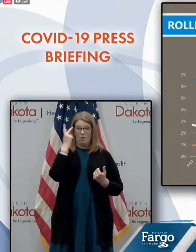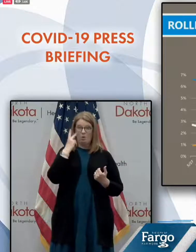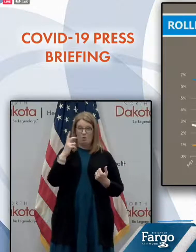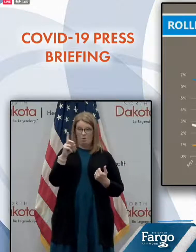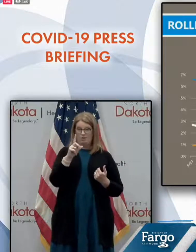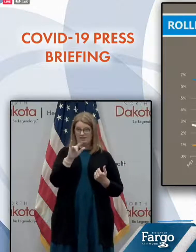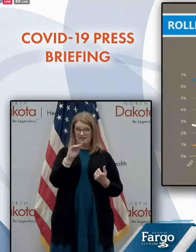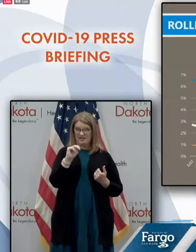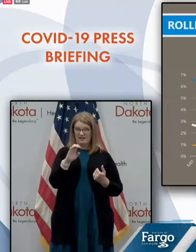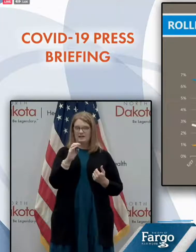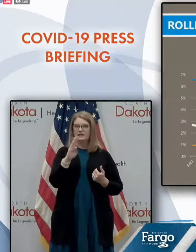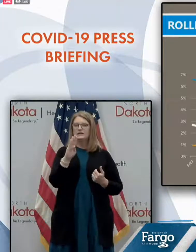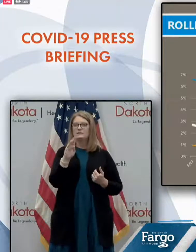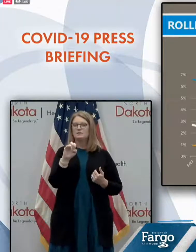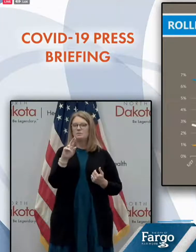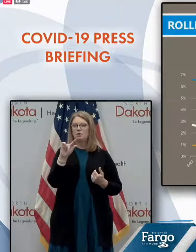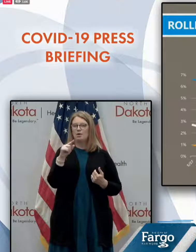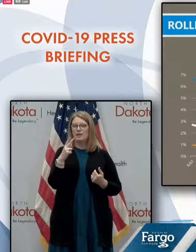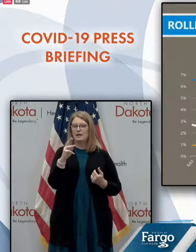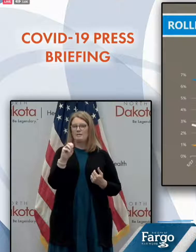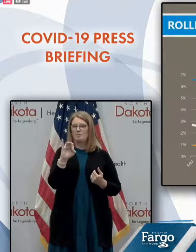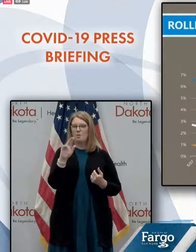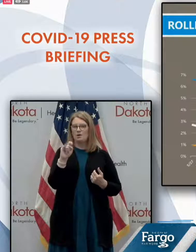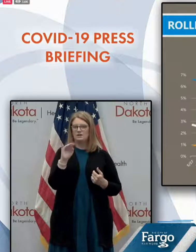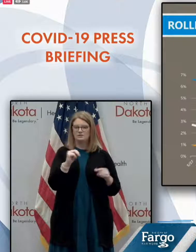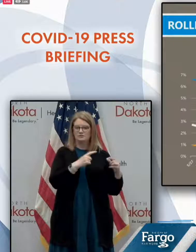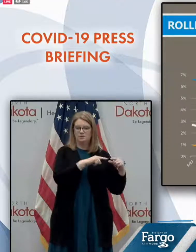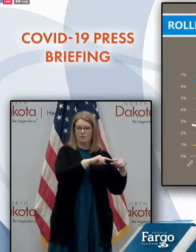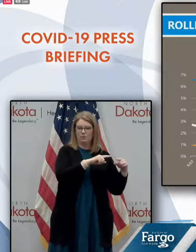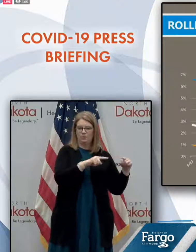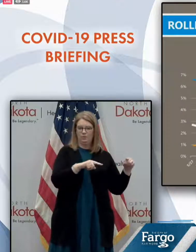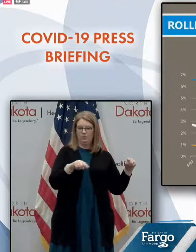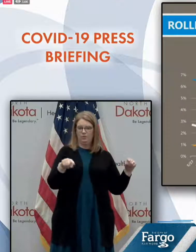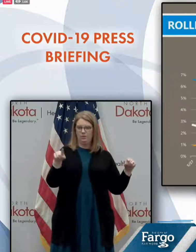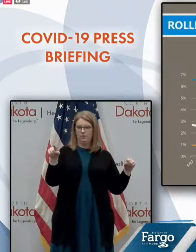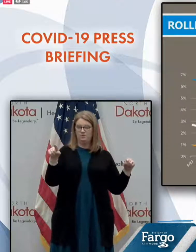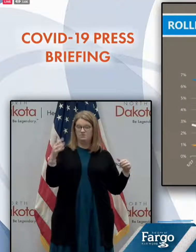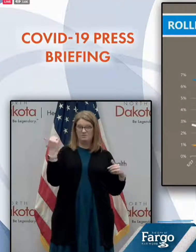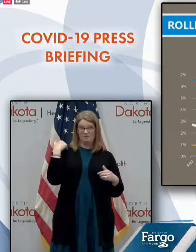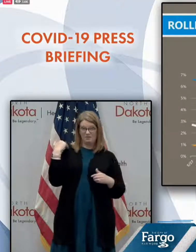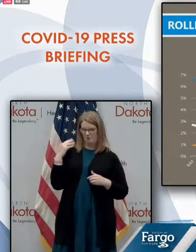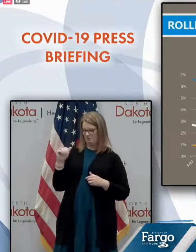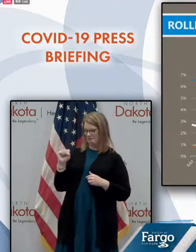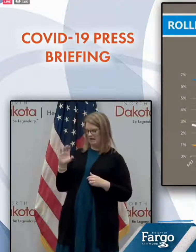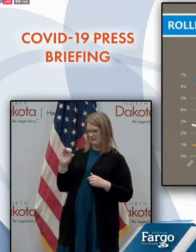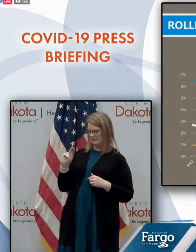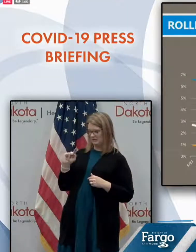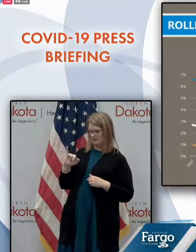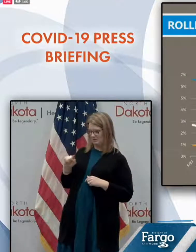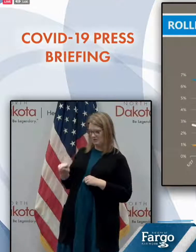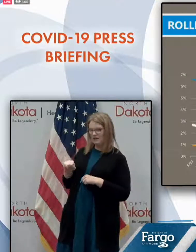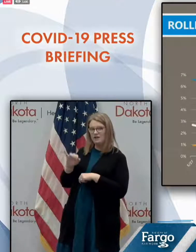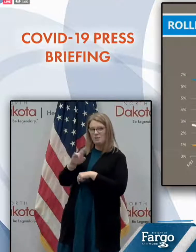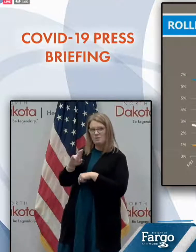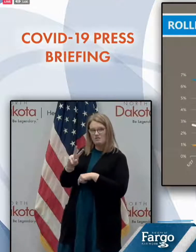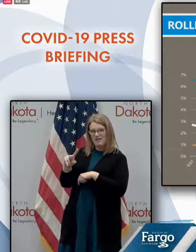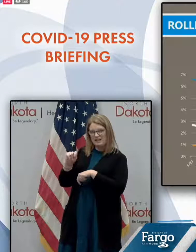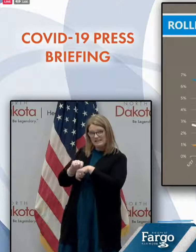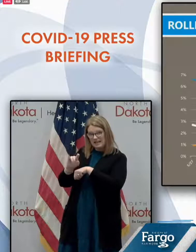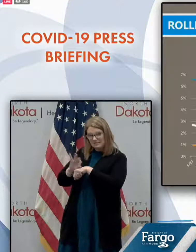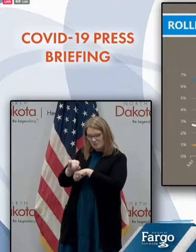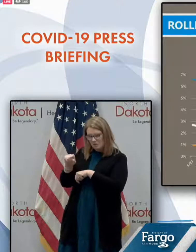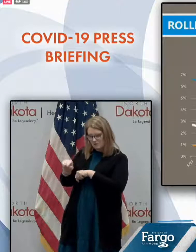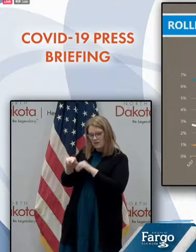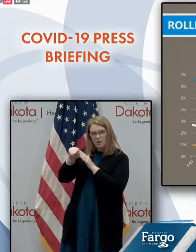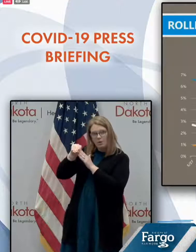line. And you can see what's happened here is that what's happened in Cass County, and of course the work of the Red River Valley Task Force has helped